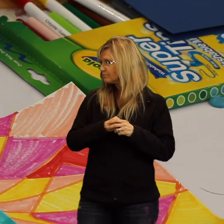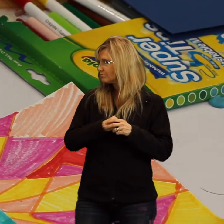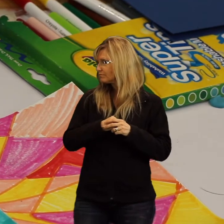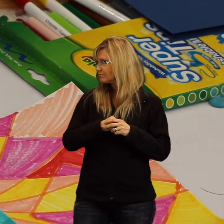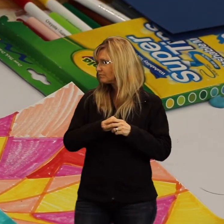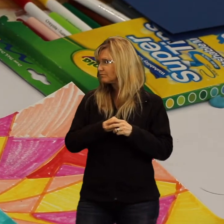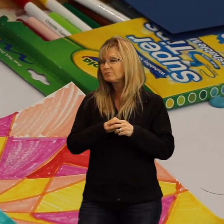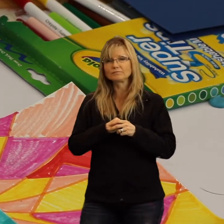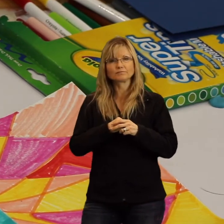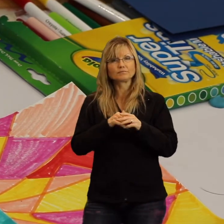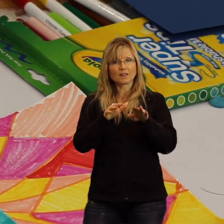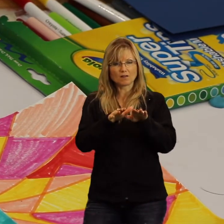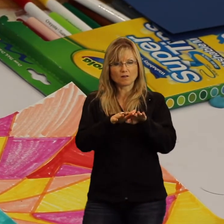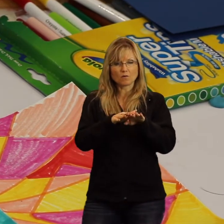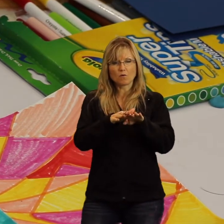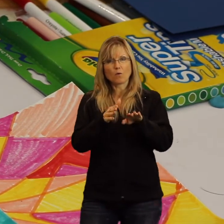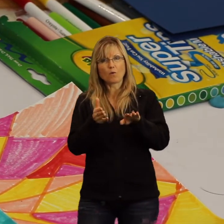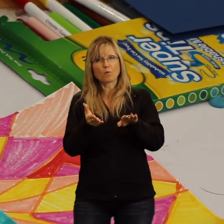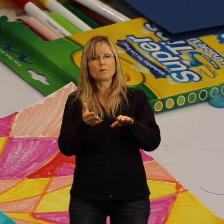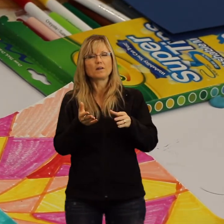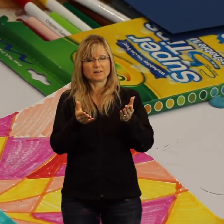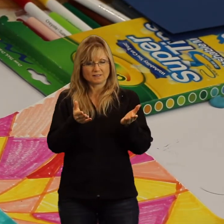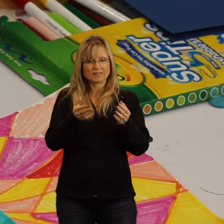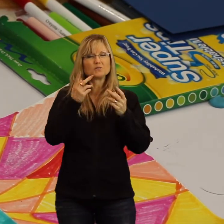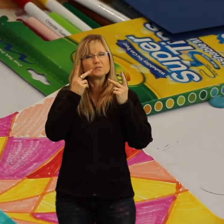Open, smiling face,